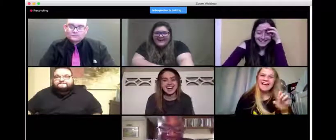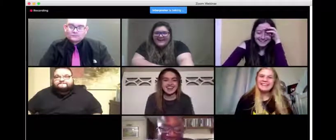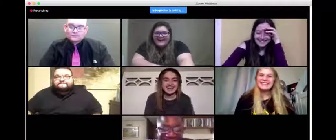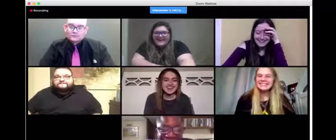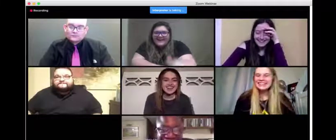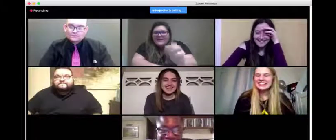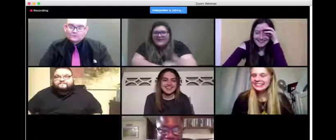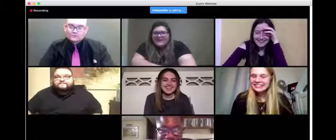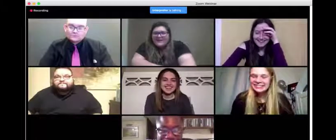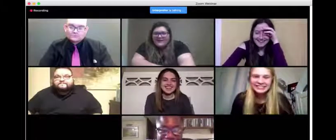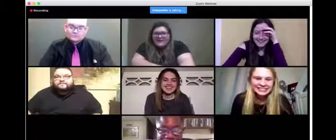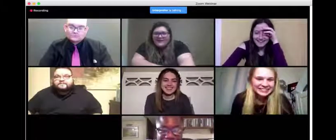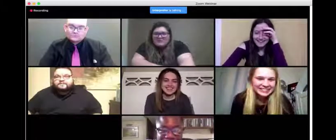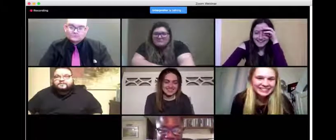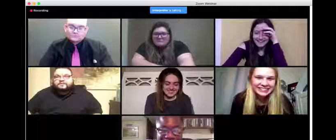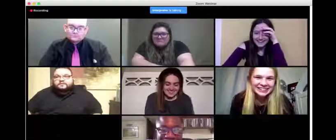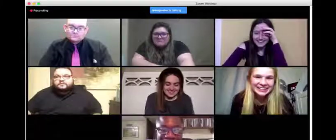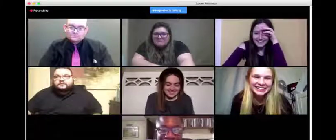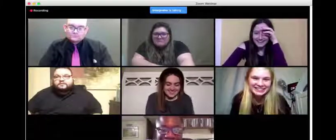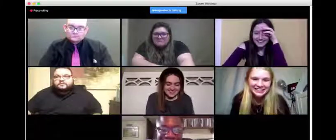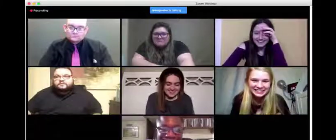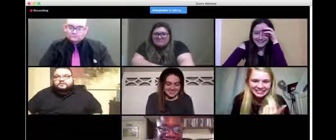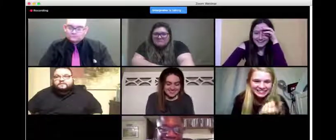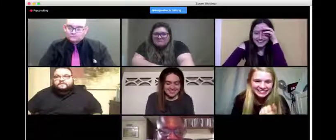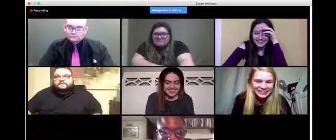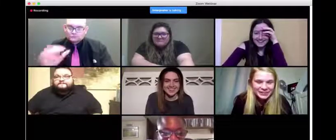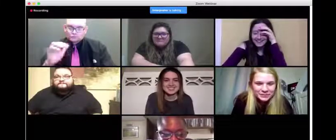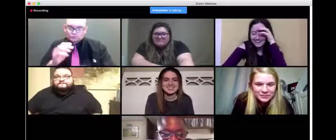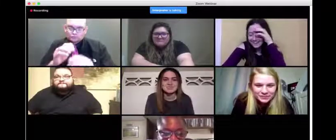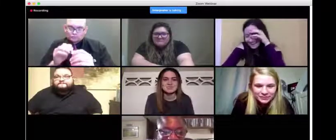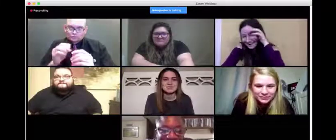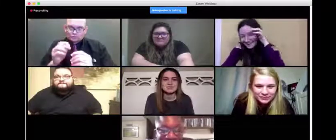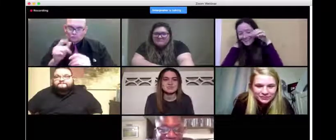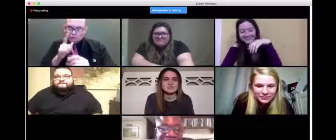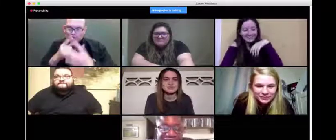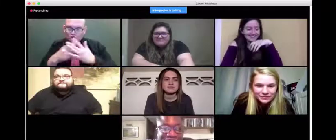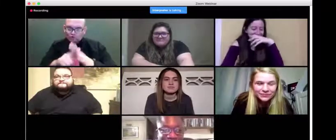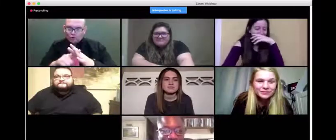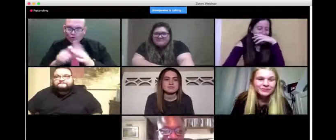So who wants to start answering that? Taylor.